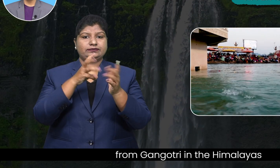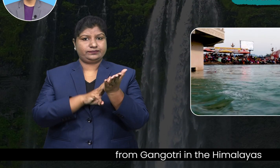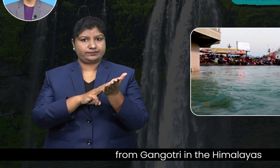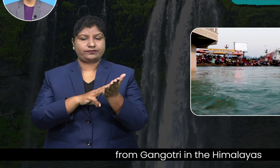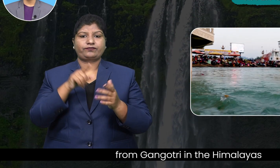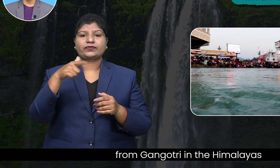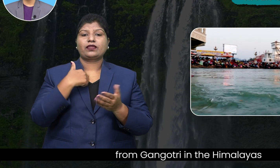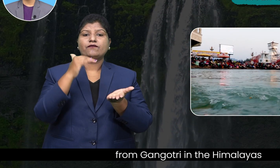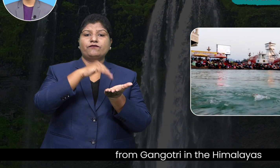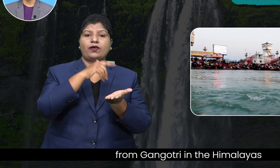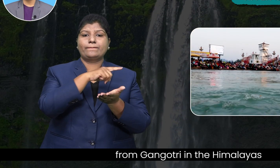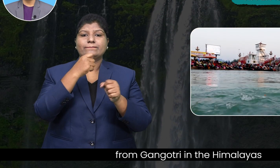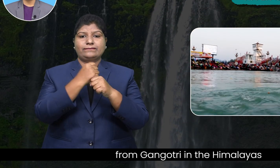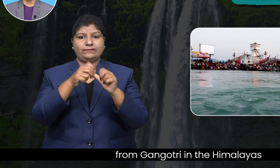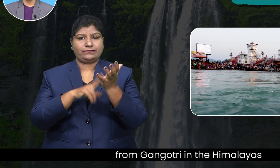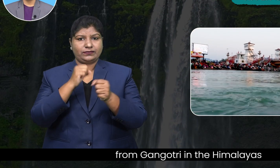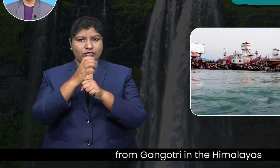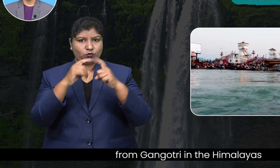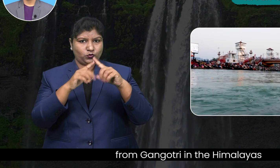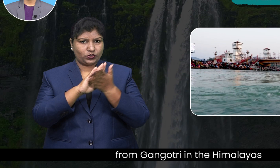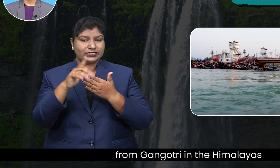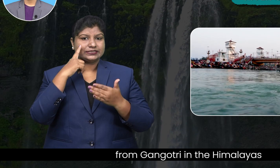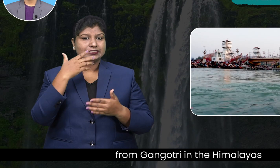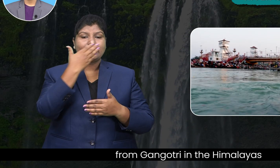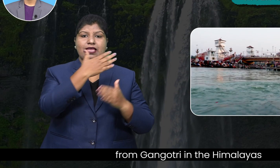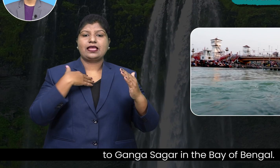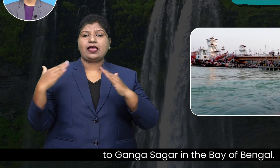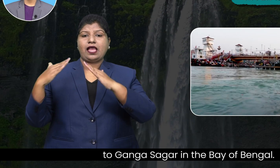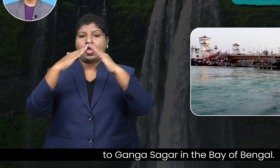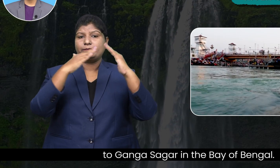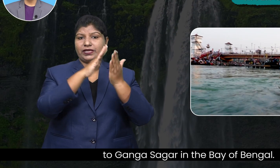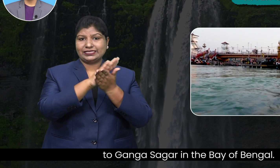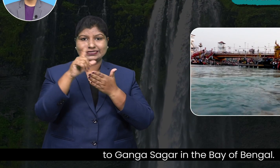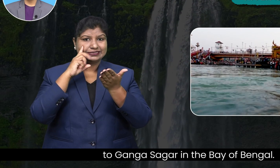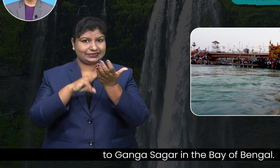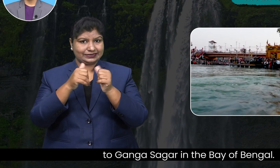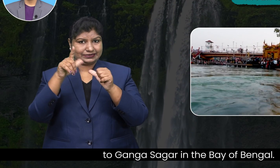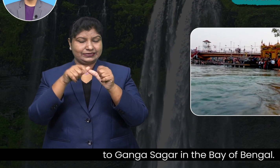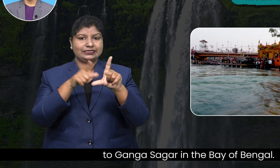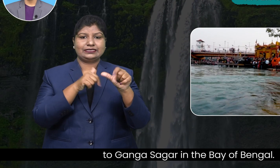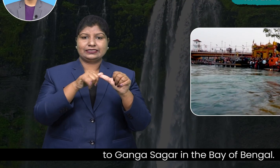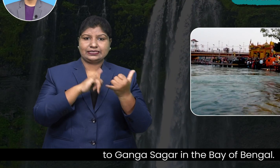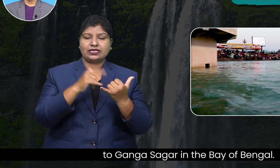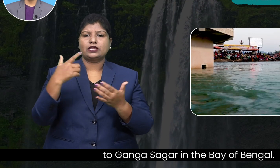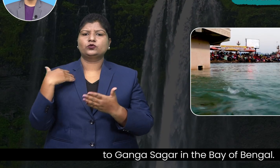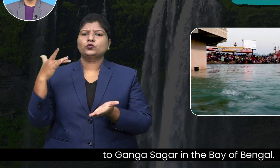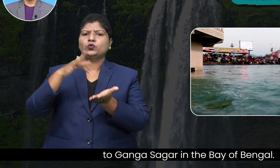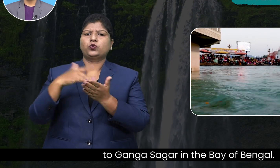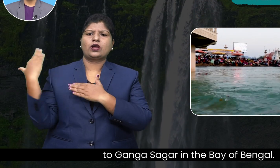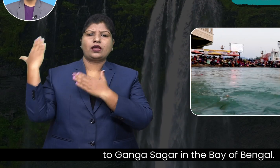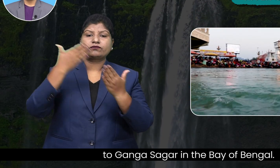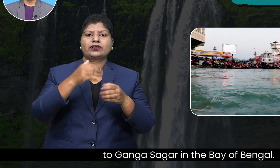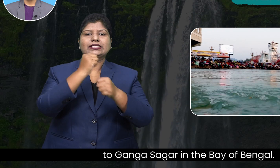from Gangotri in the Himalayas to Ganga Sagar in the Bay of Bengal.